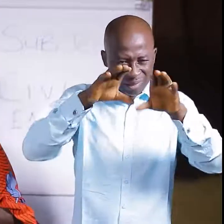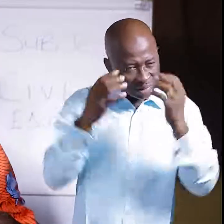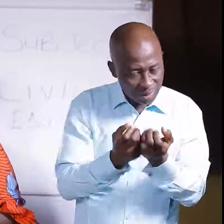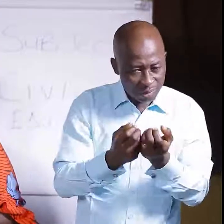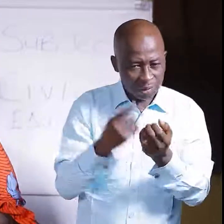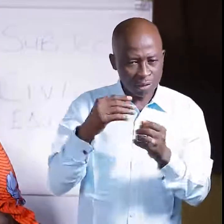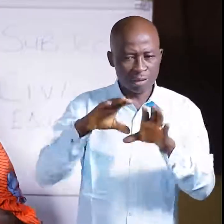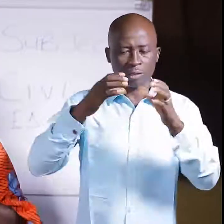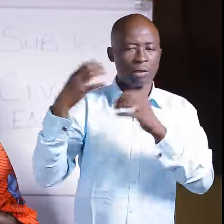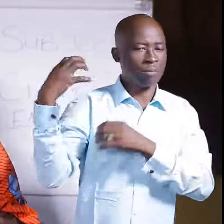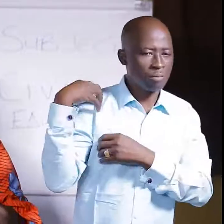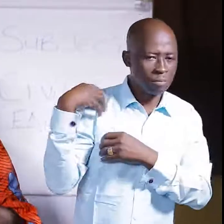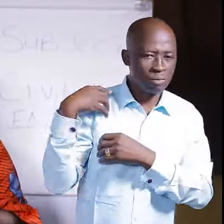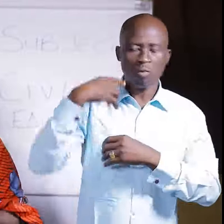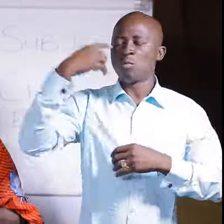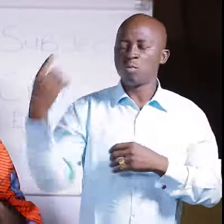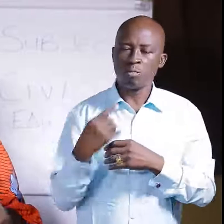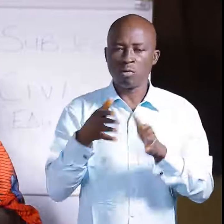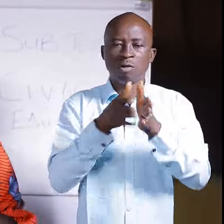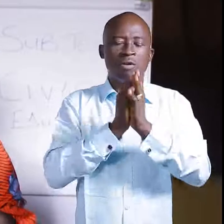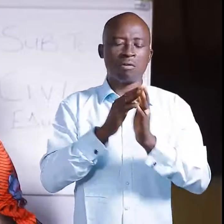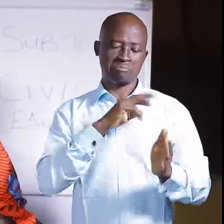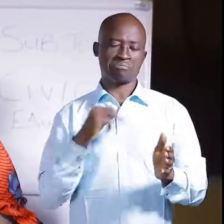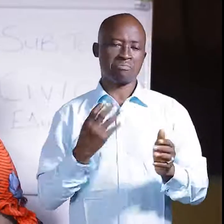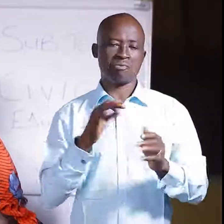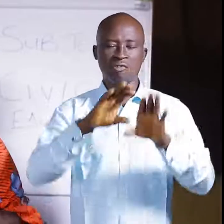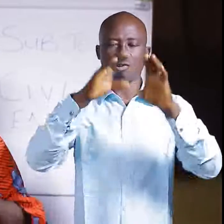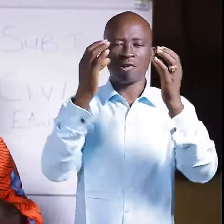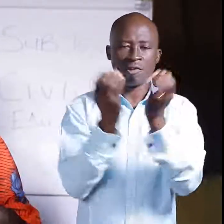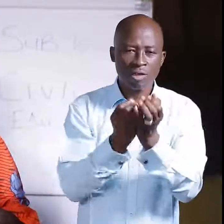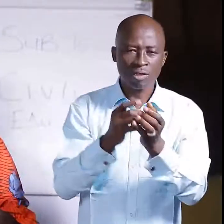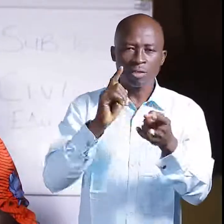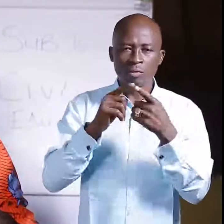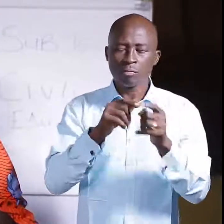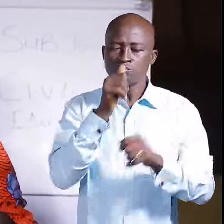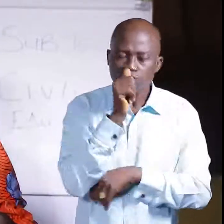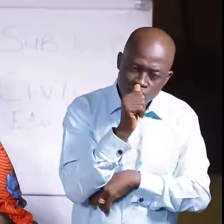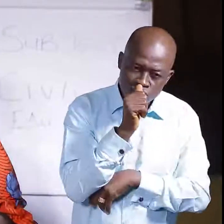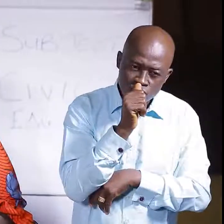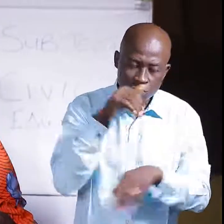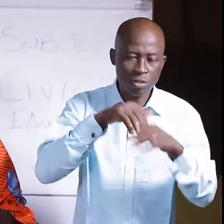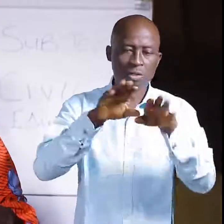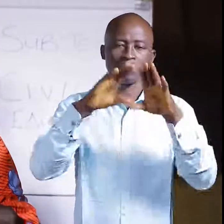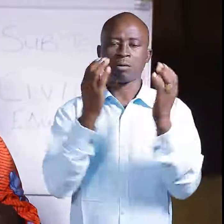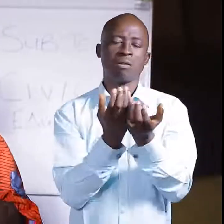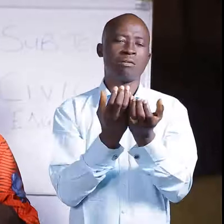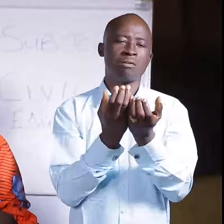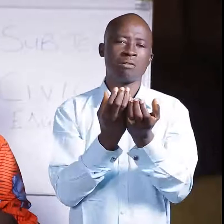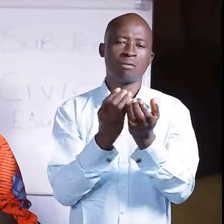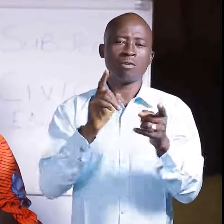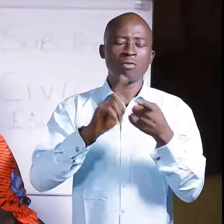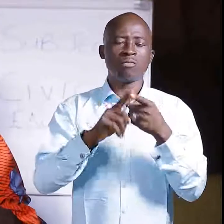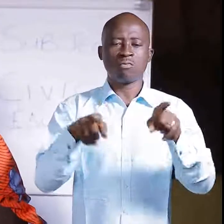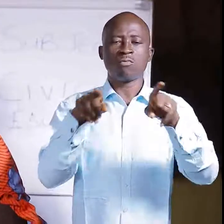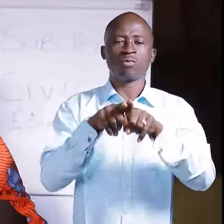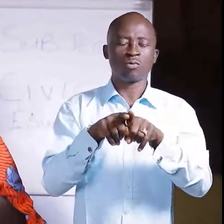the monitor always asks the members of the class to be silent in the class, to